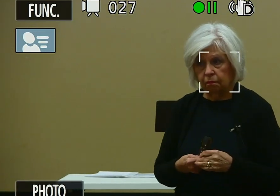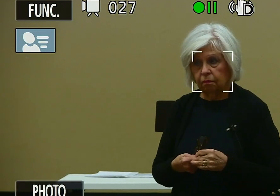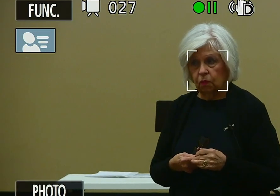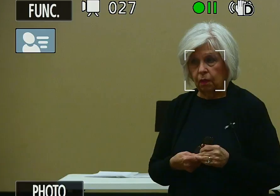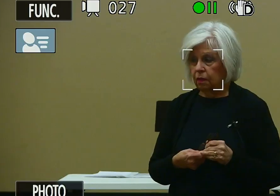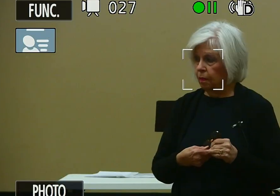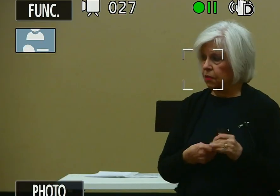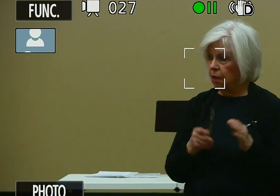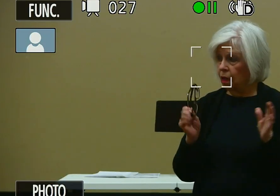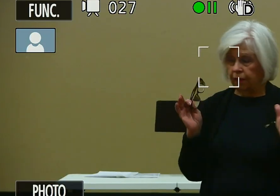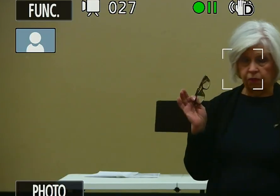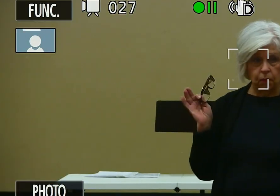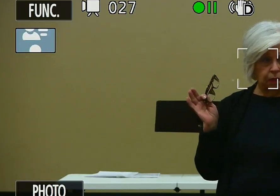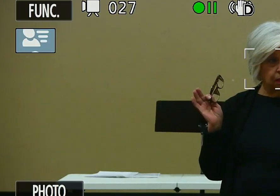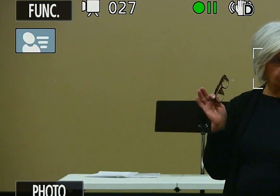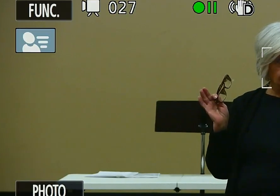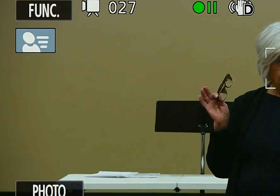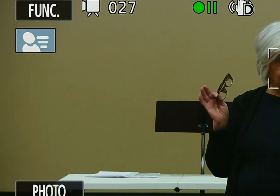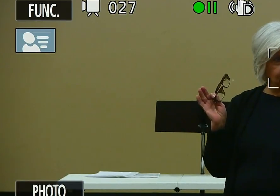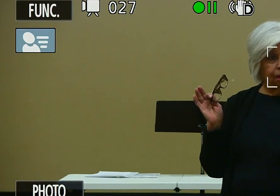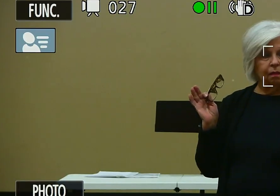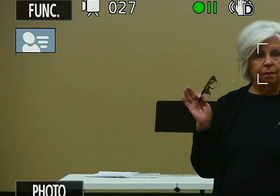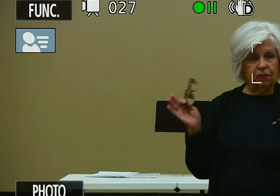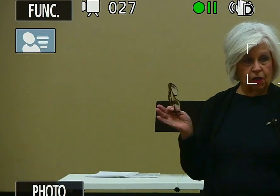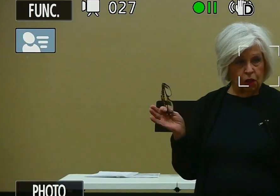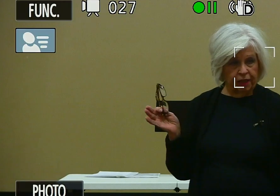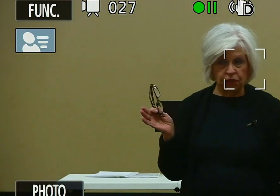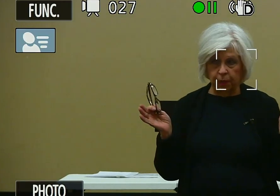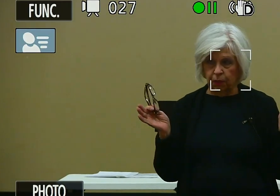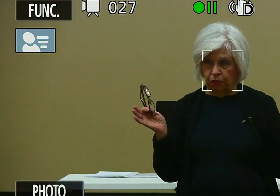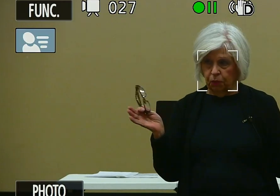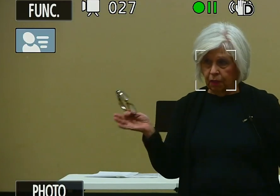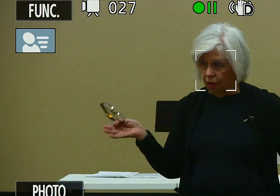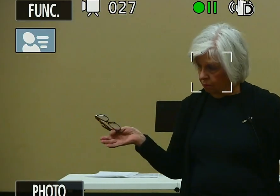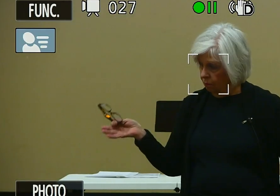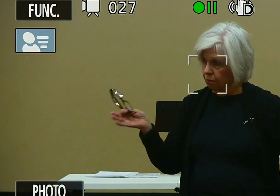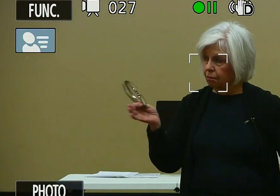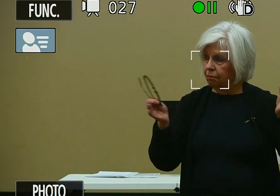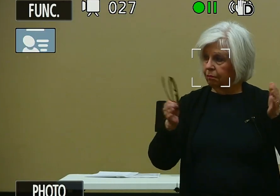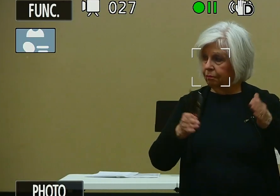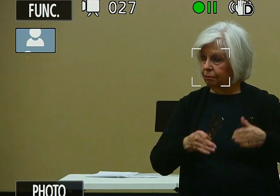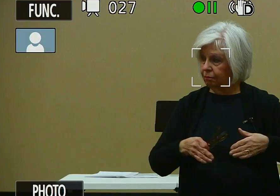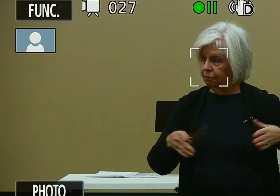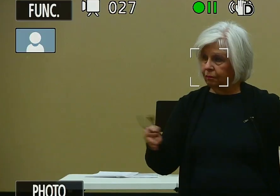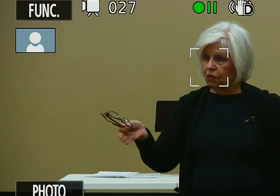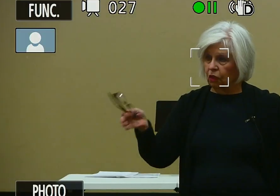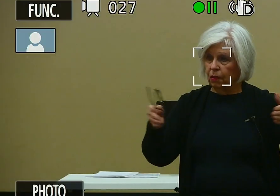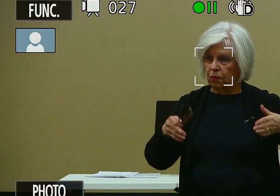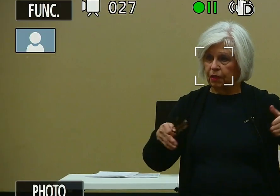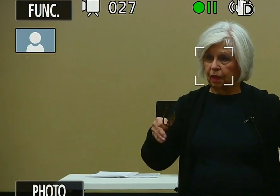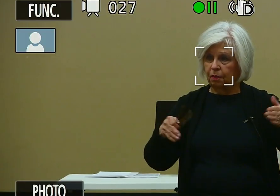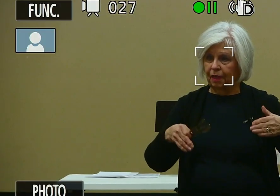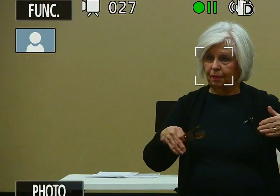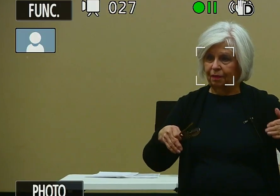So it's up to y'all next week. Up to y'all next week when you come. Sit closer together maybe.